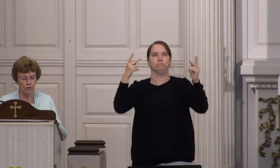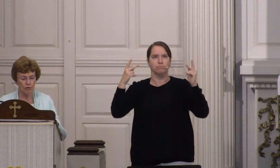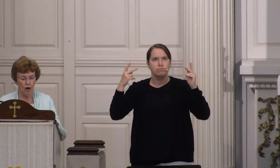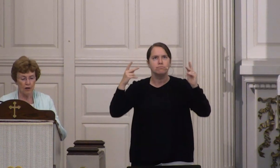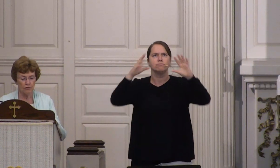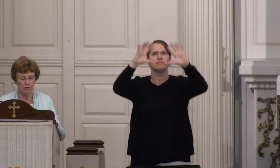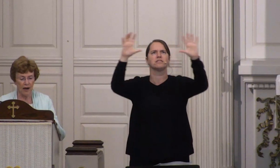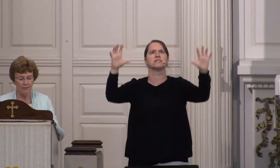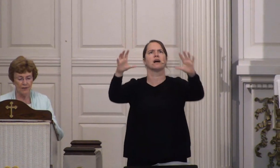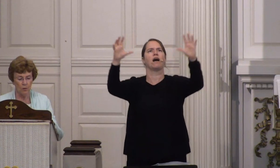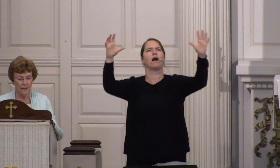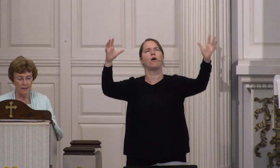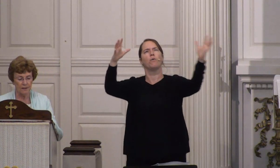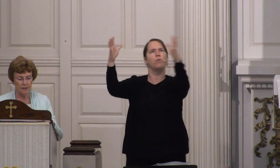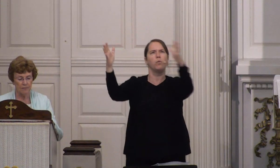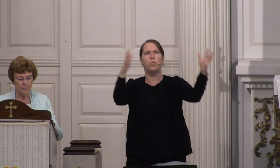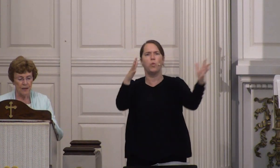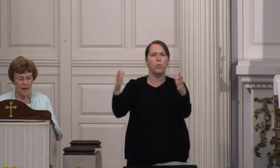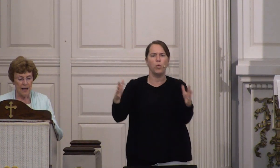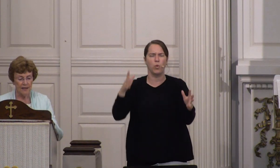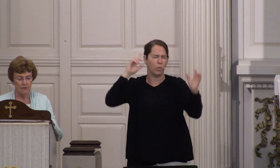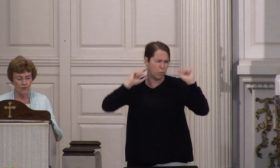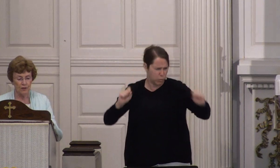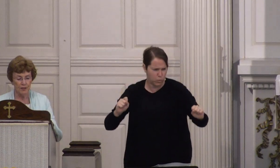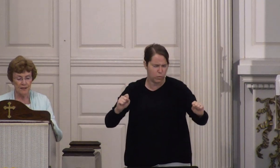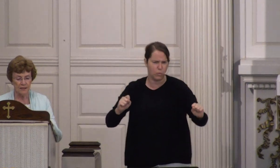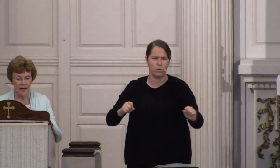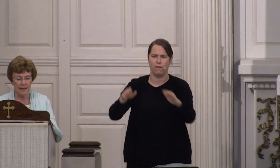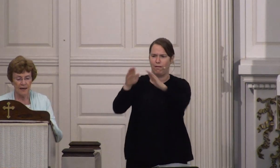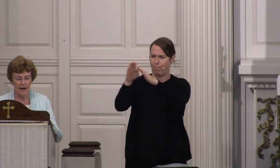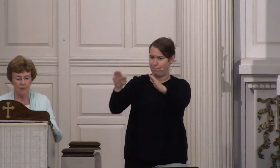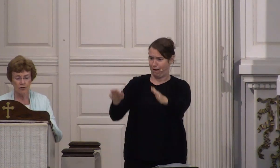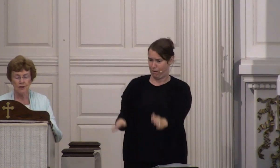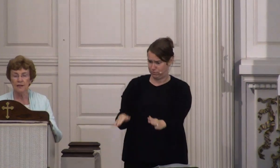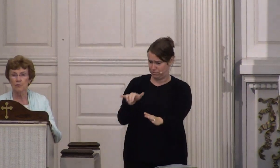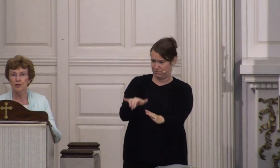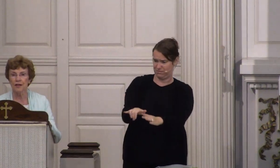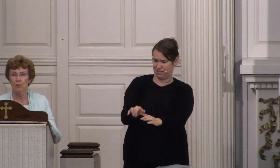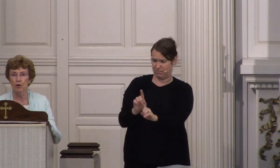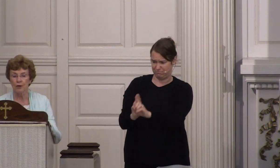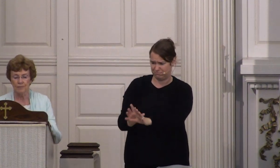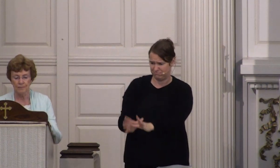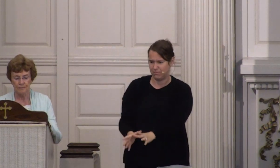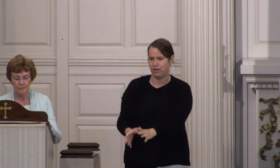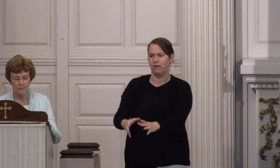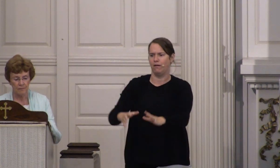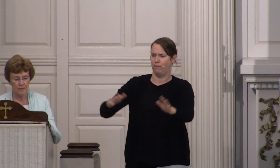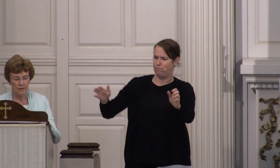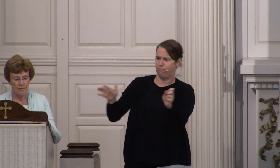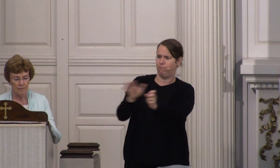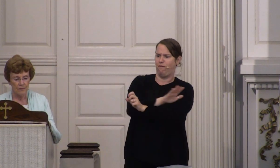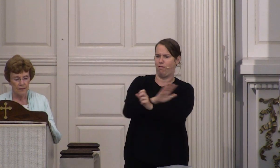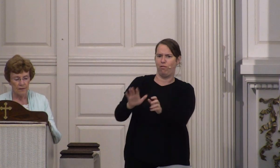a strong driving wind, and it filled the entire house in which they were.